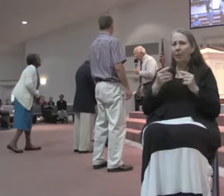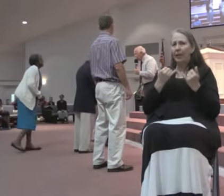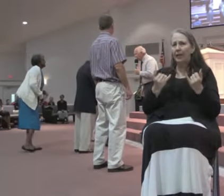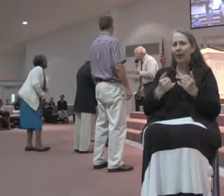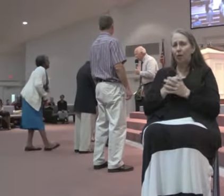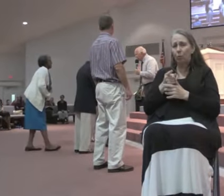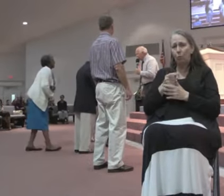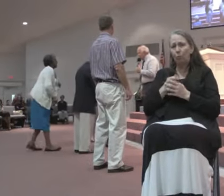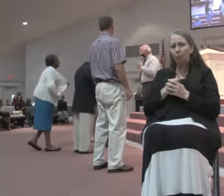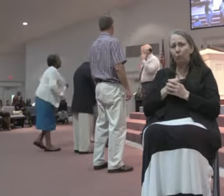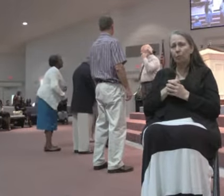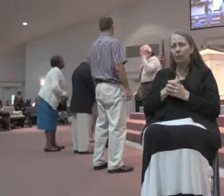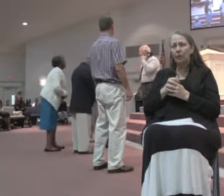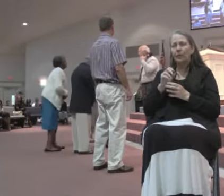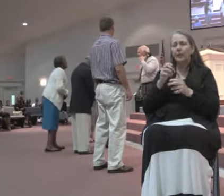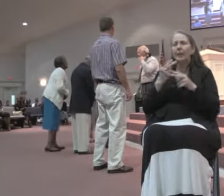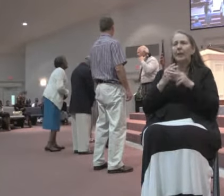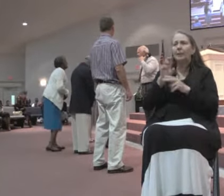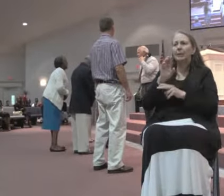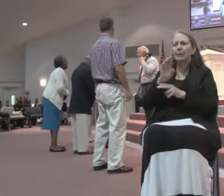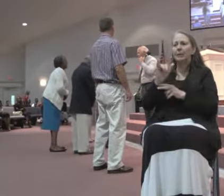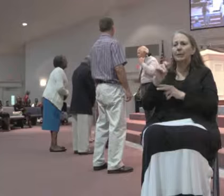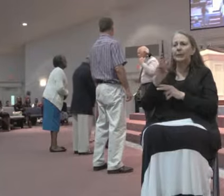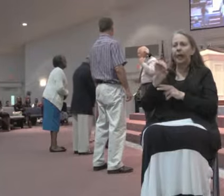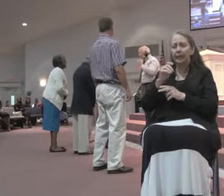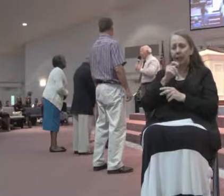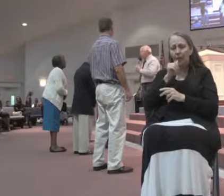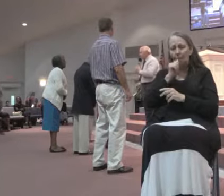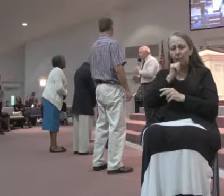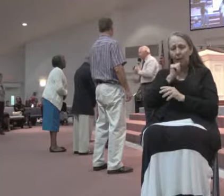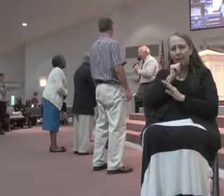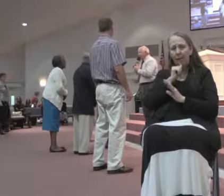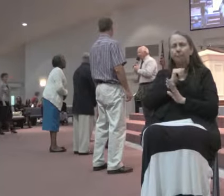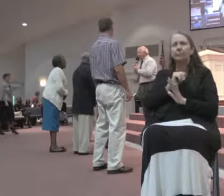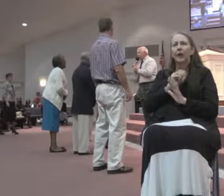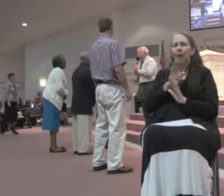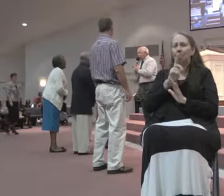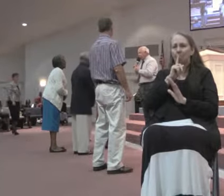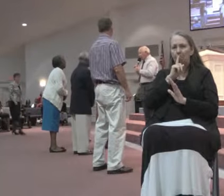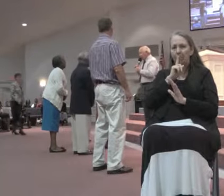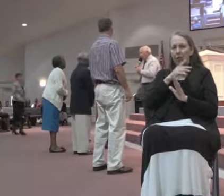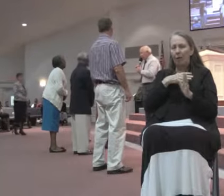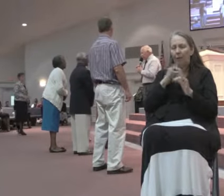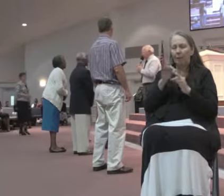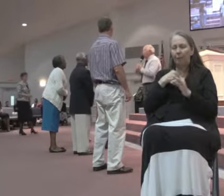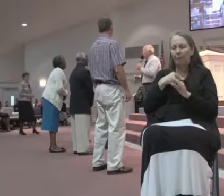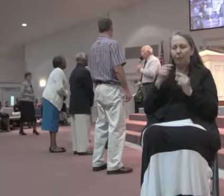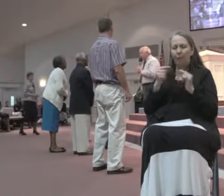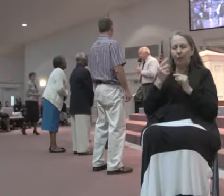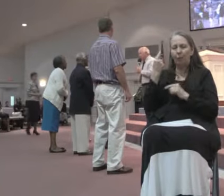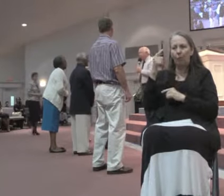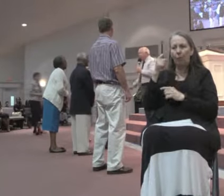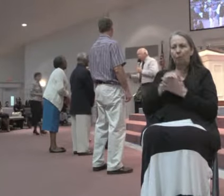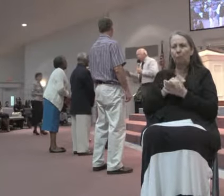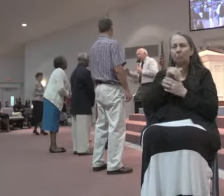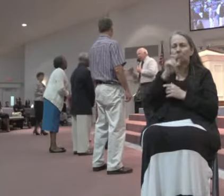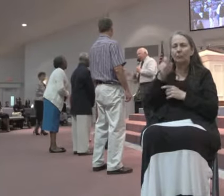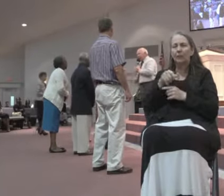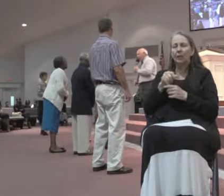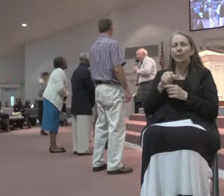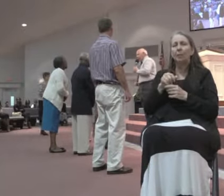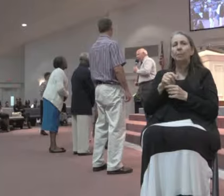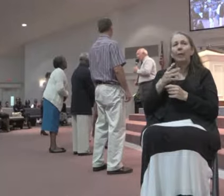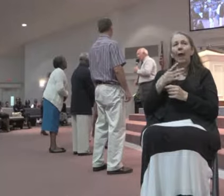now? Is it personal? No. It's personal. So I'm not going to ask you to explain it to me. Don't need that, but I